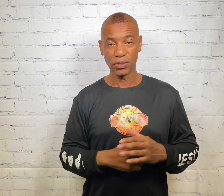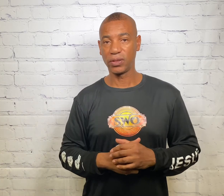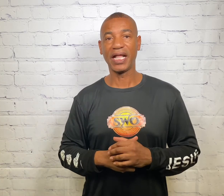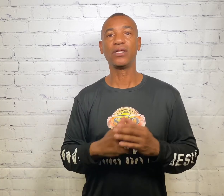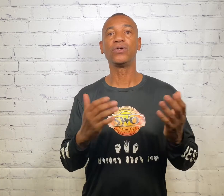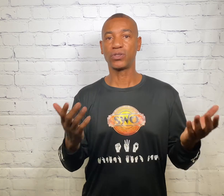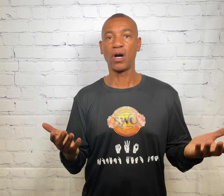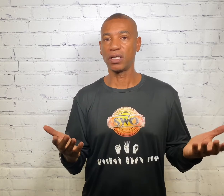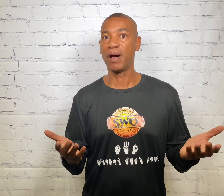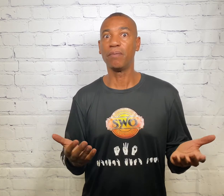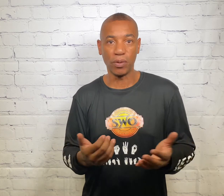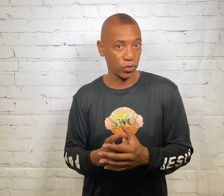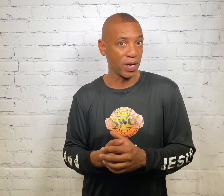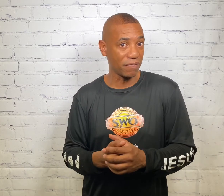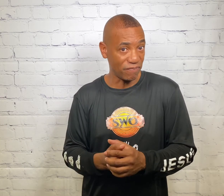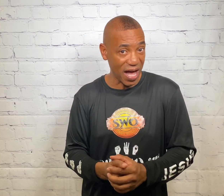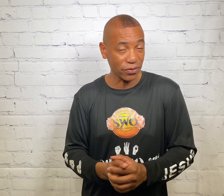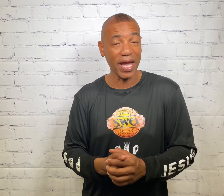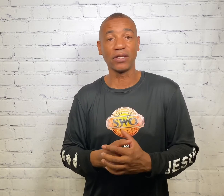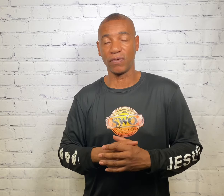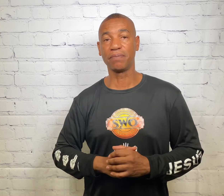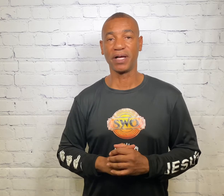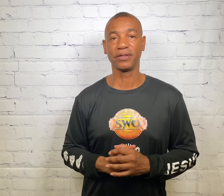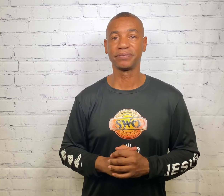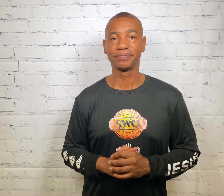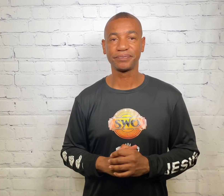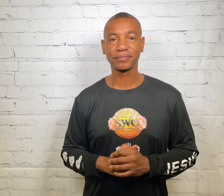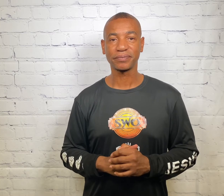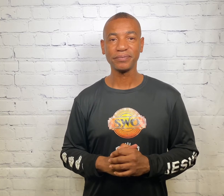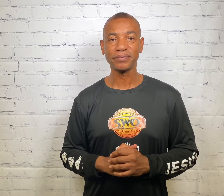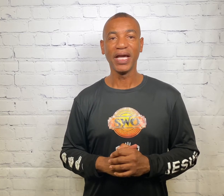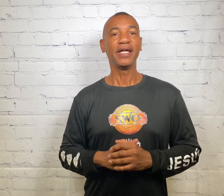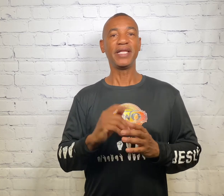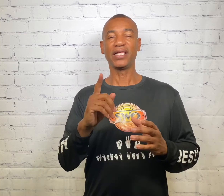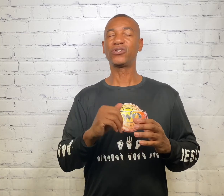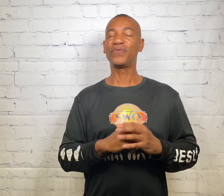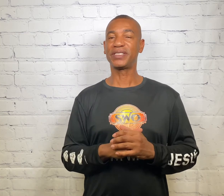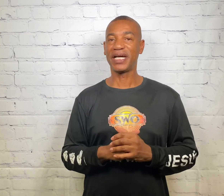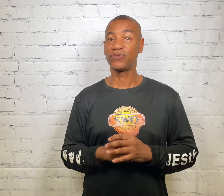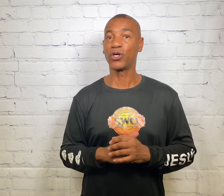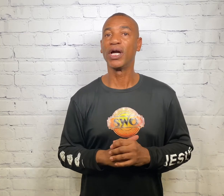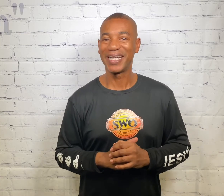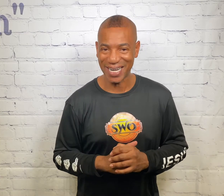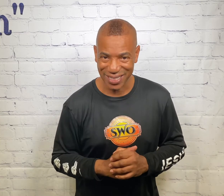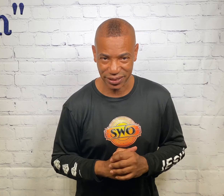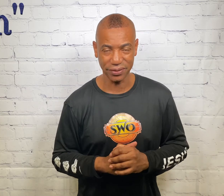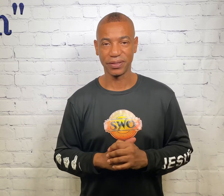so that I know you're talking about both grandfather and the grandmother. Now let's go over the signs for cousins.